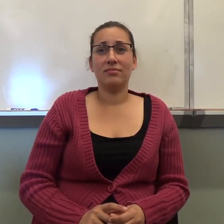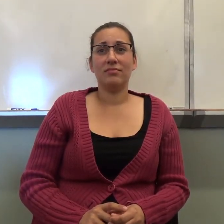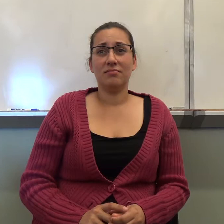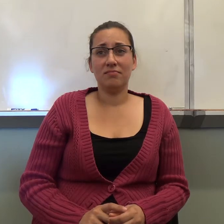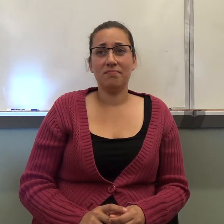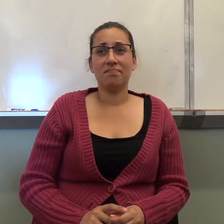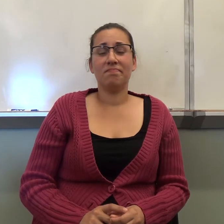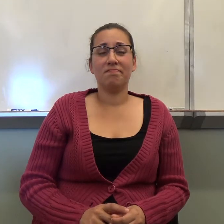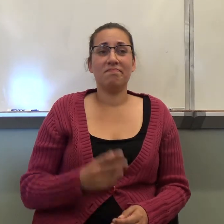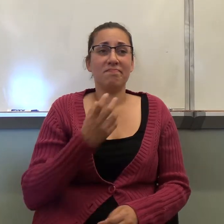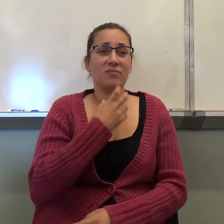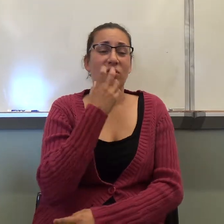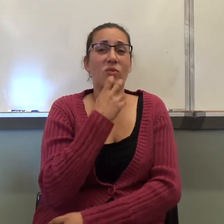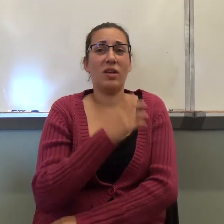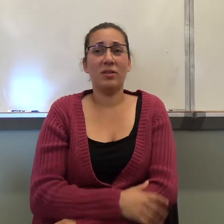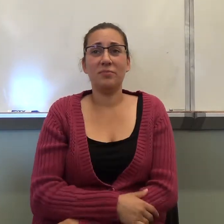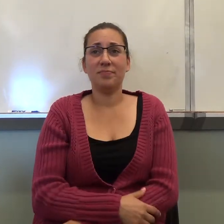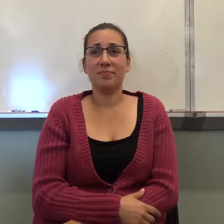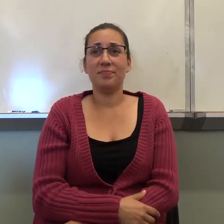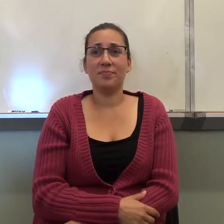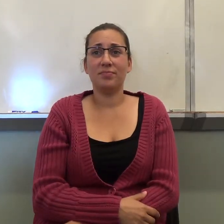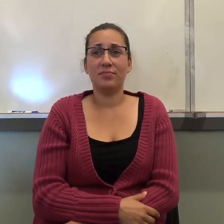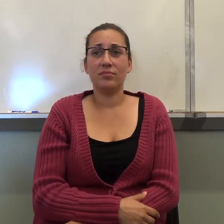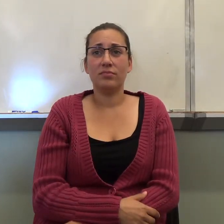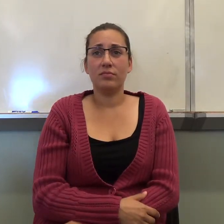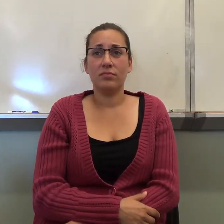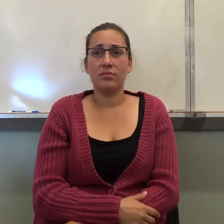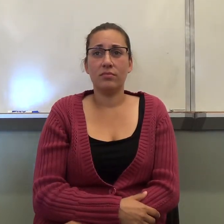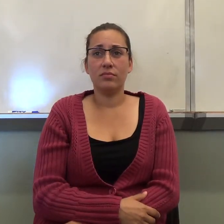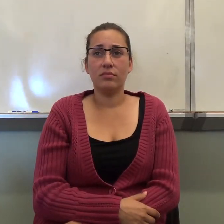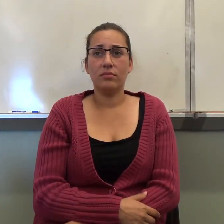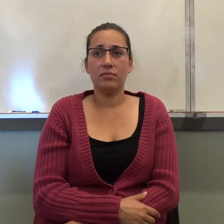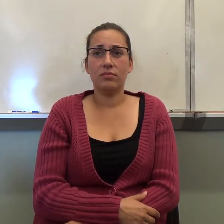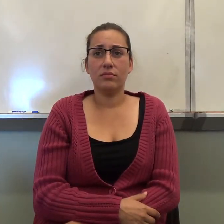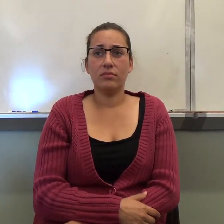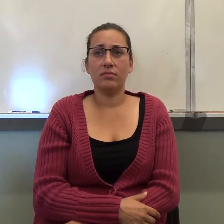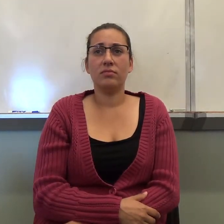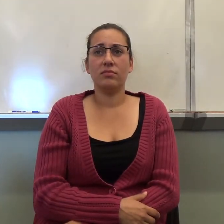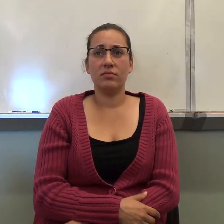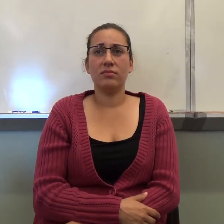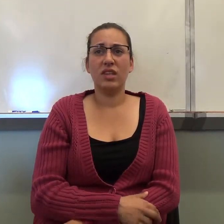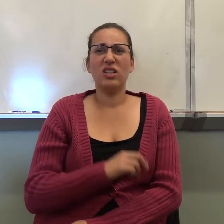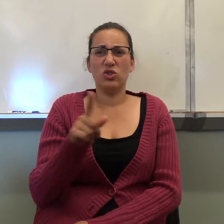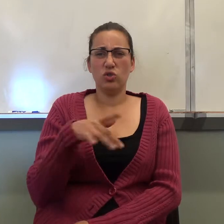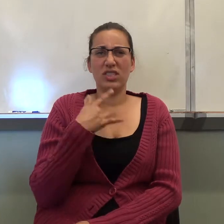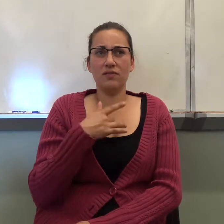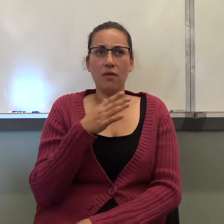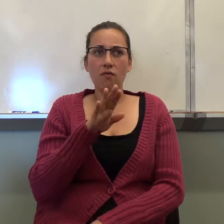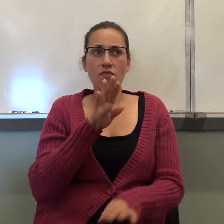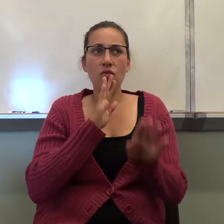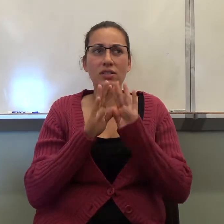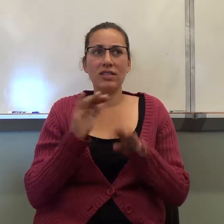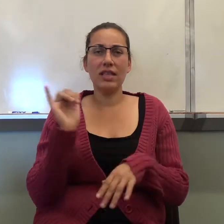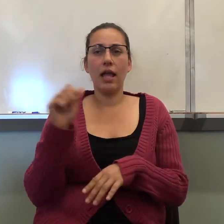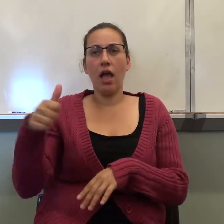it's multiplied by 8. And then we subtract 10. And then we've also got this